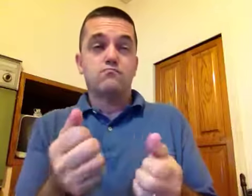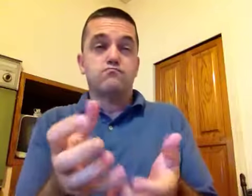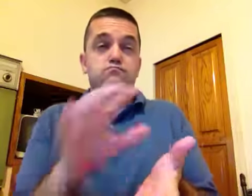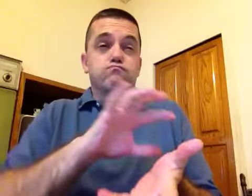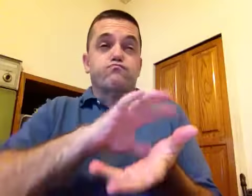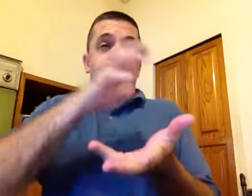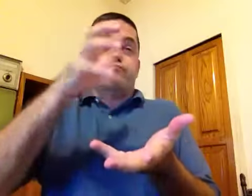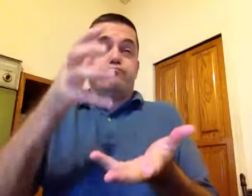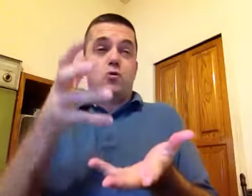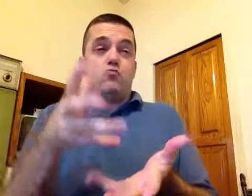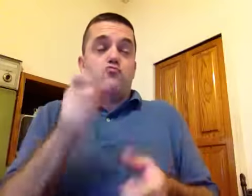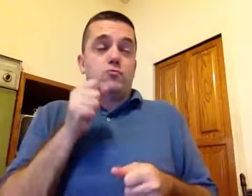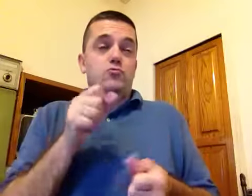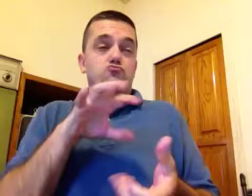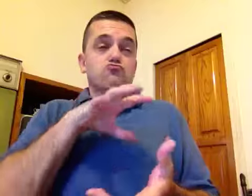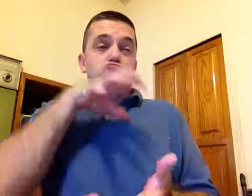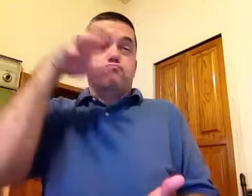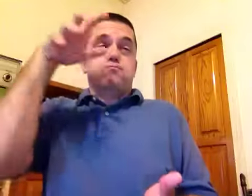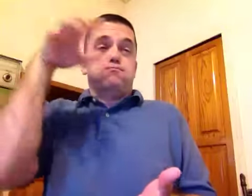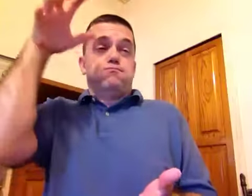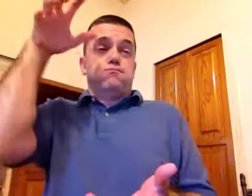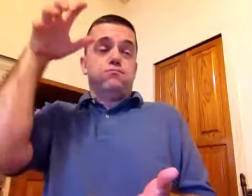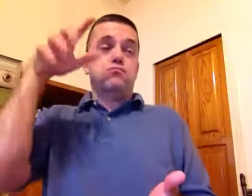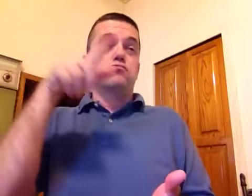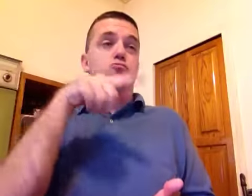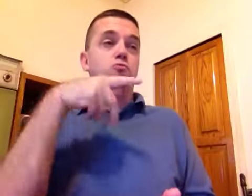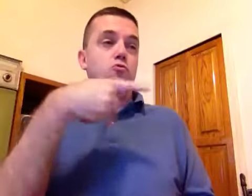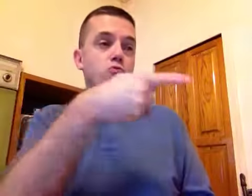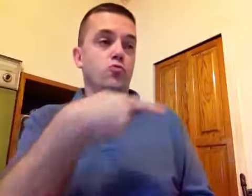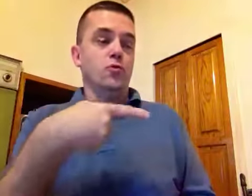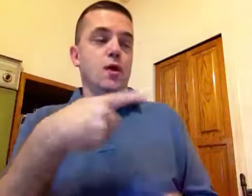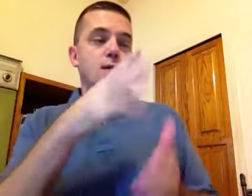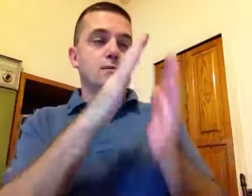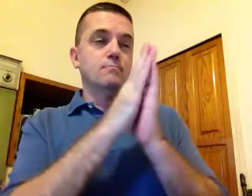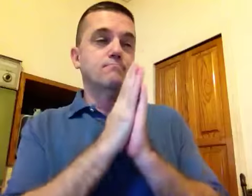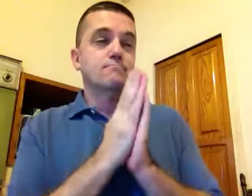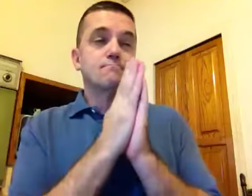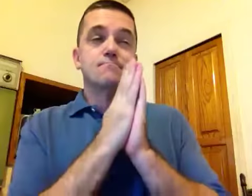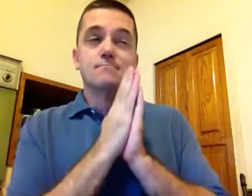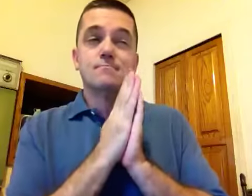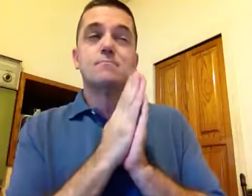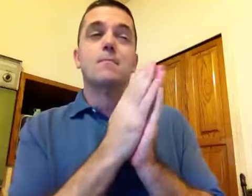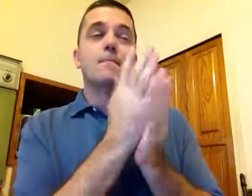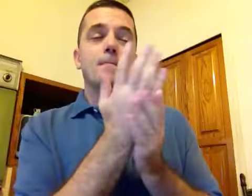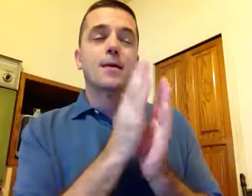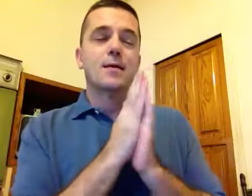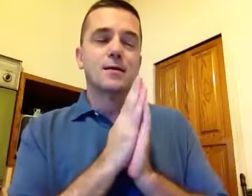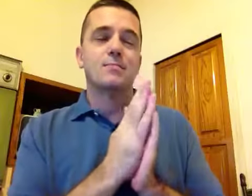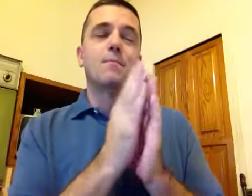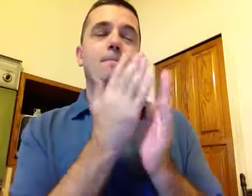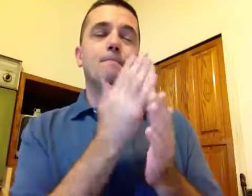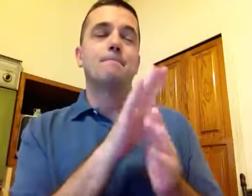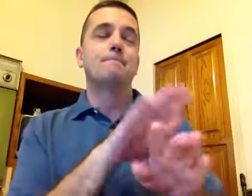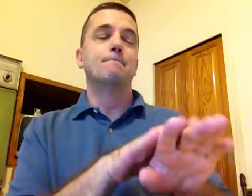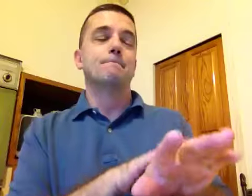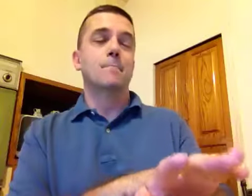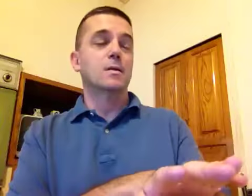And you and I need to beg him to be the tortoise and not be the hare. That's